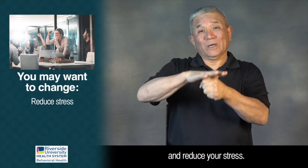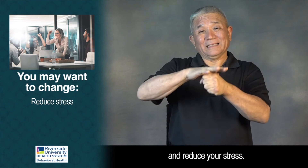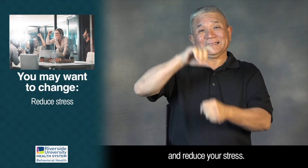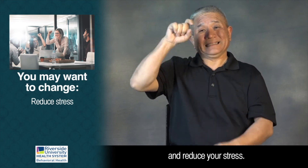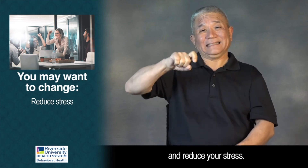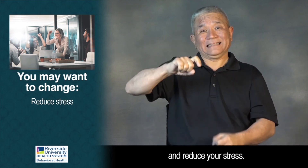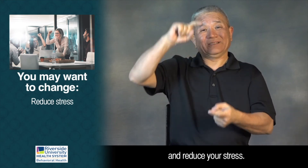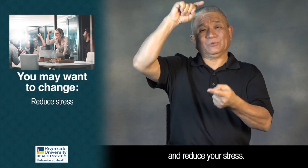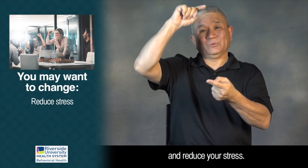and reduce your stress.